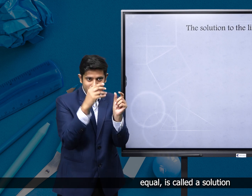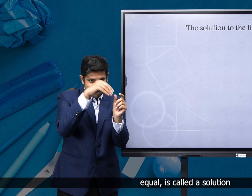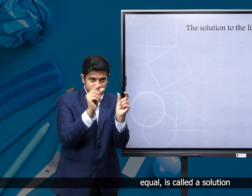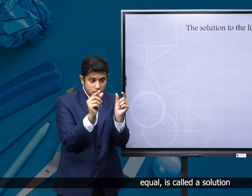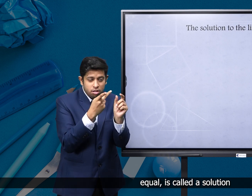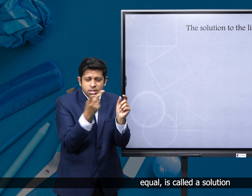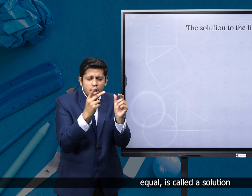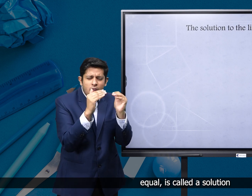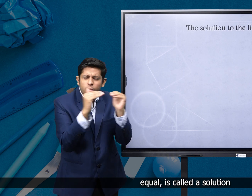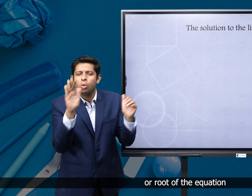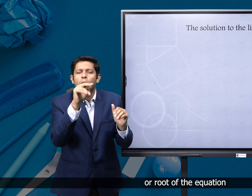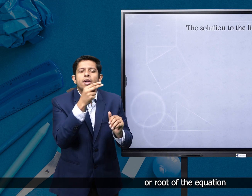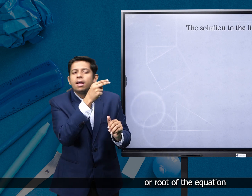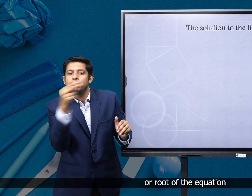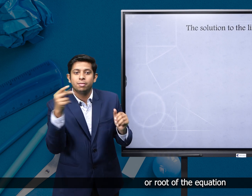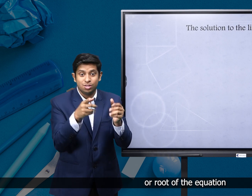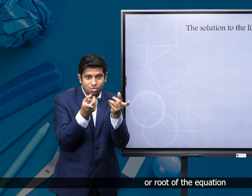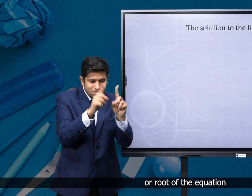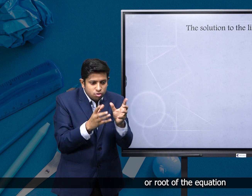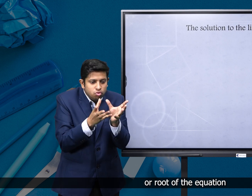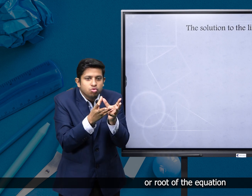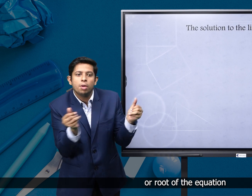called a solution or root of the equation.